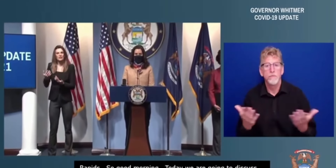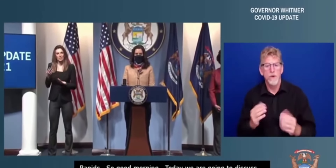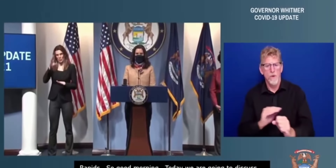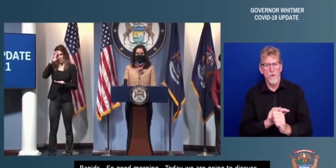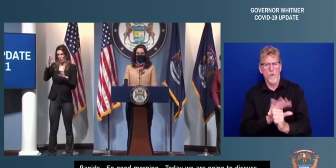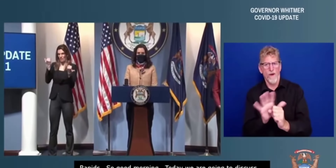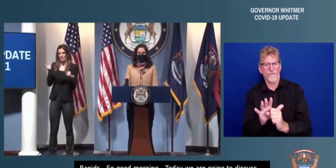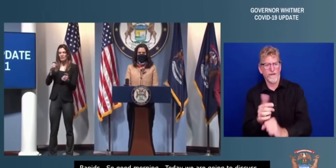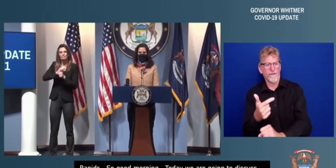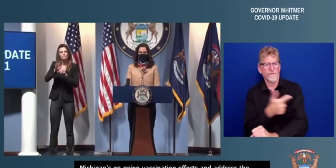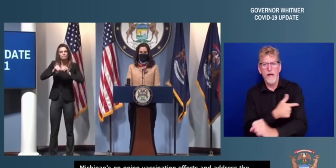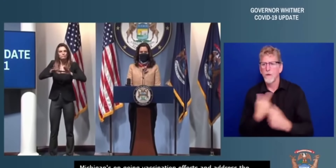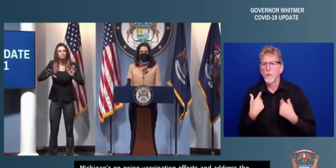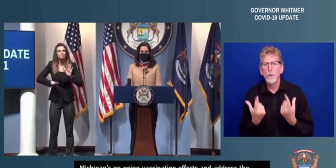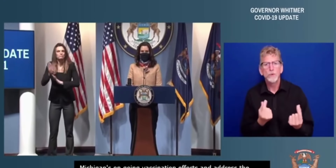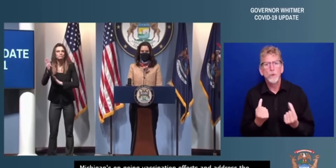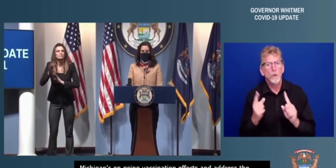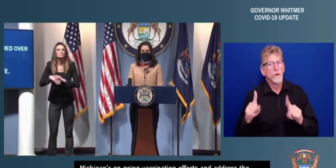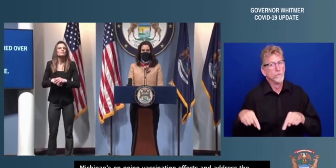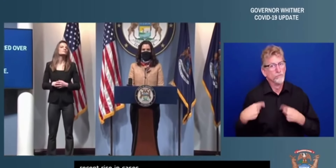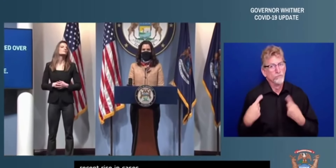cases.